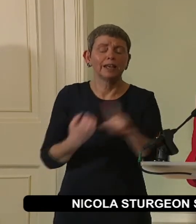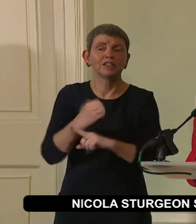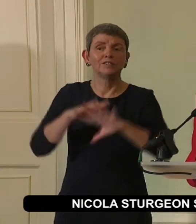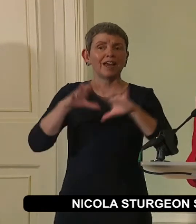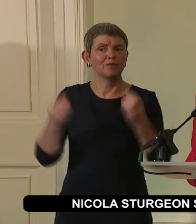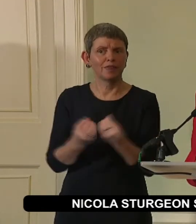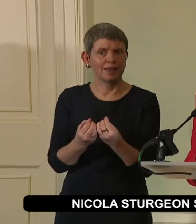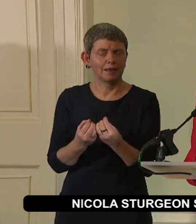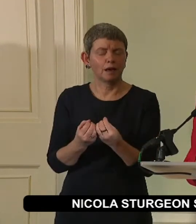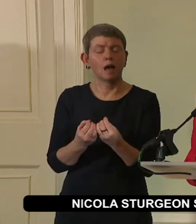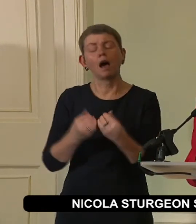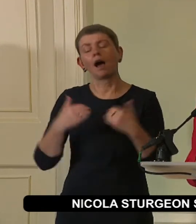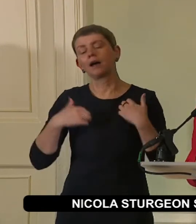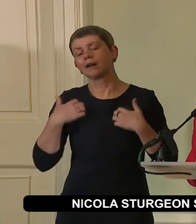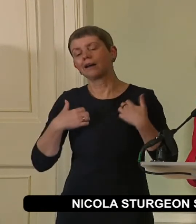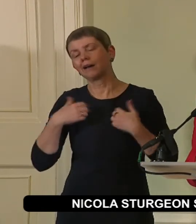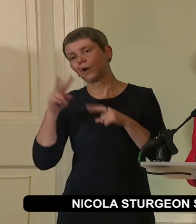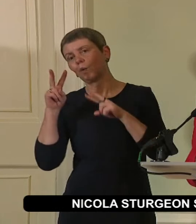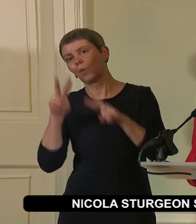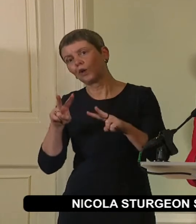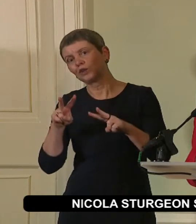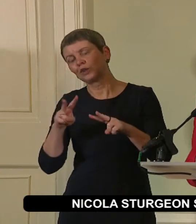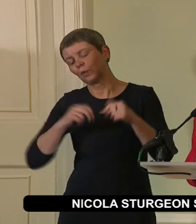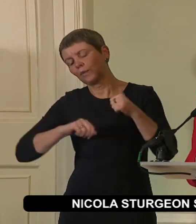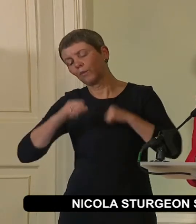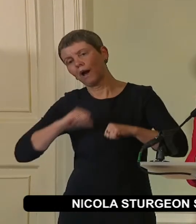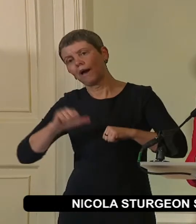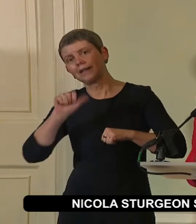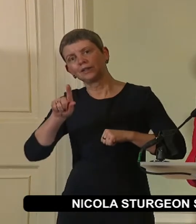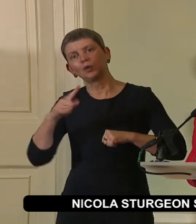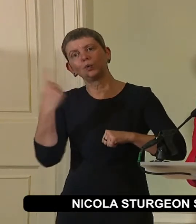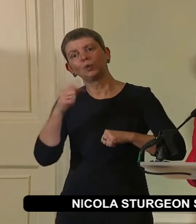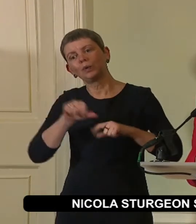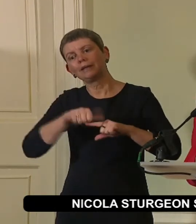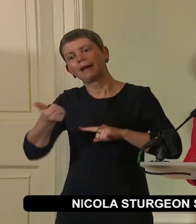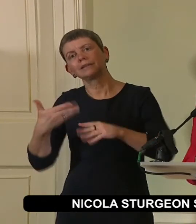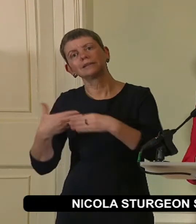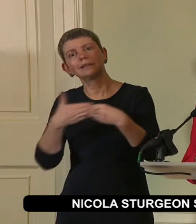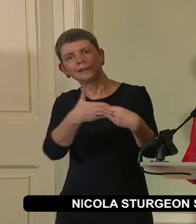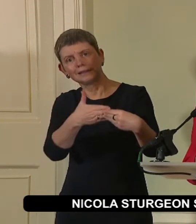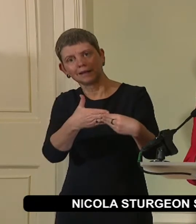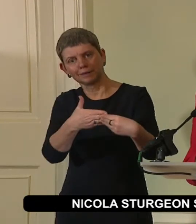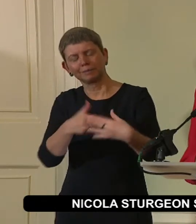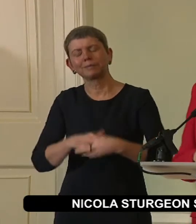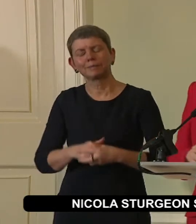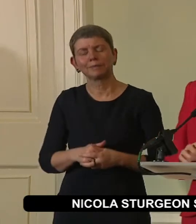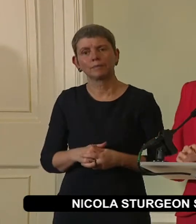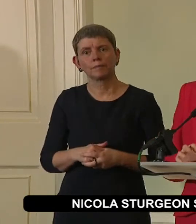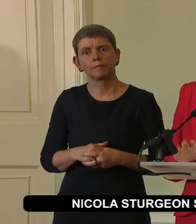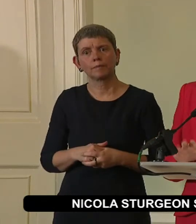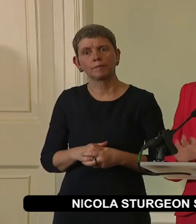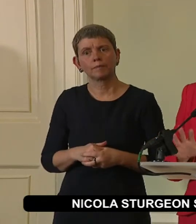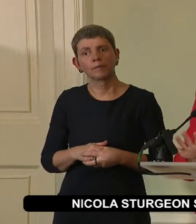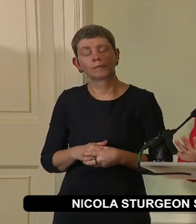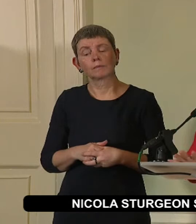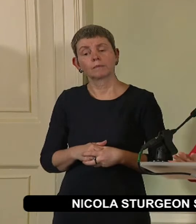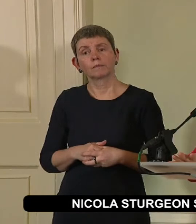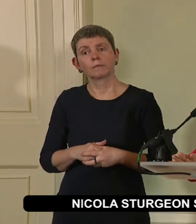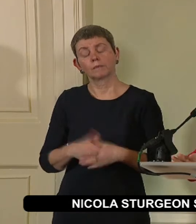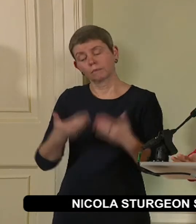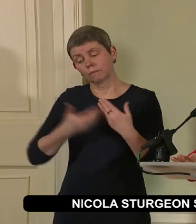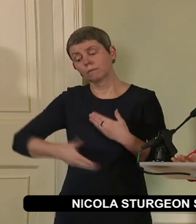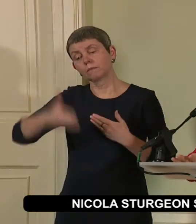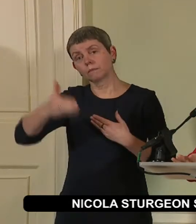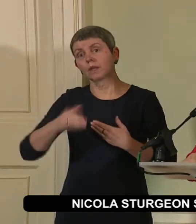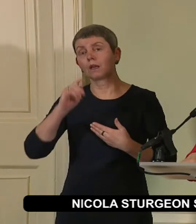to watching with pride as my successor picks up the baton. There will also be time in the days to come for me